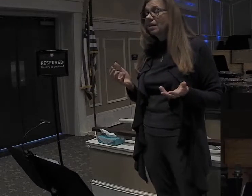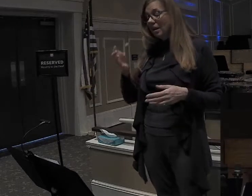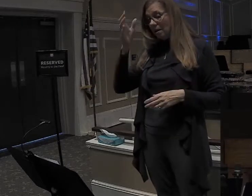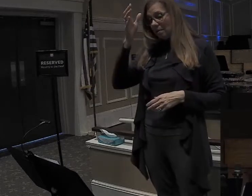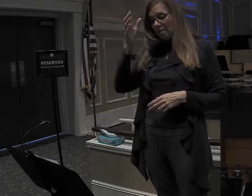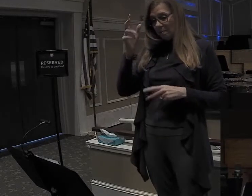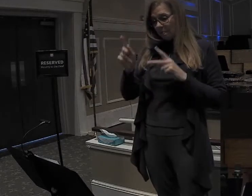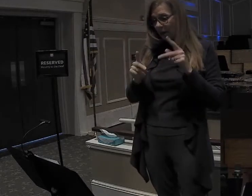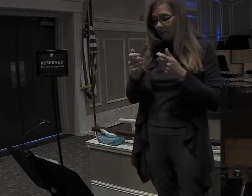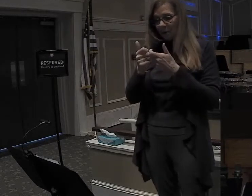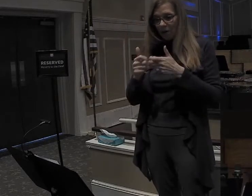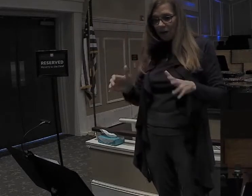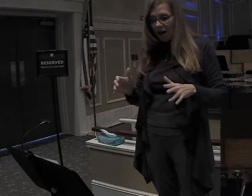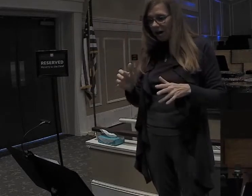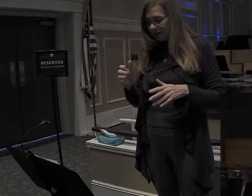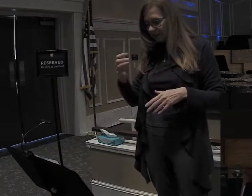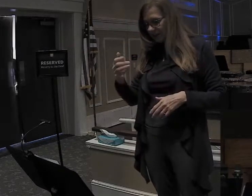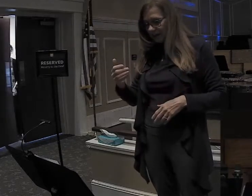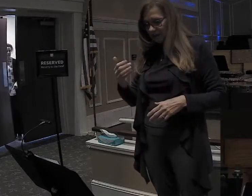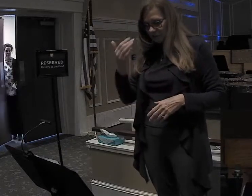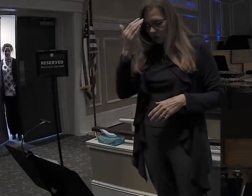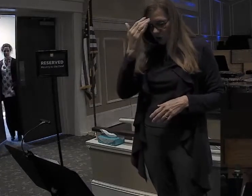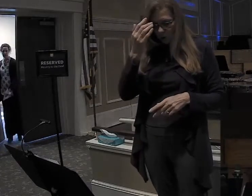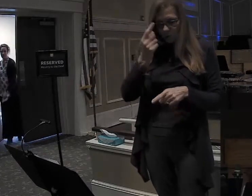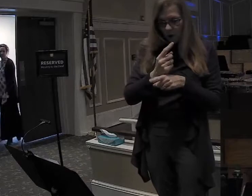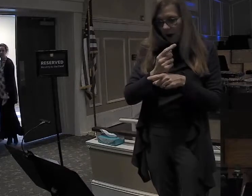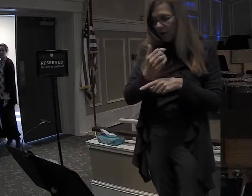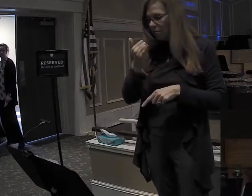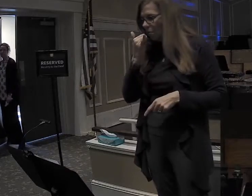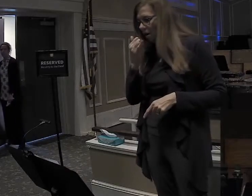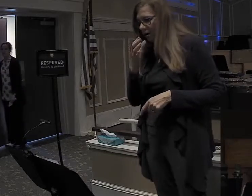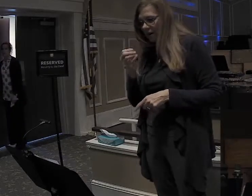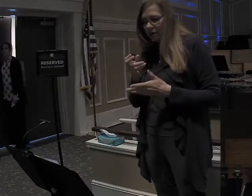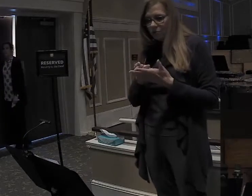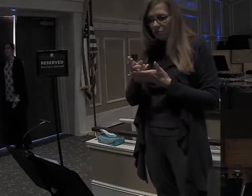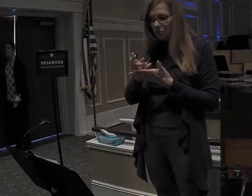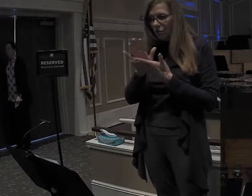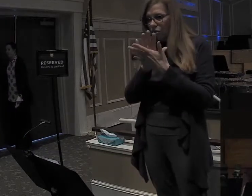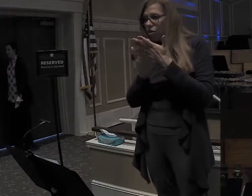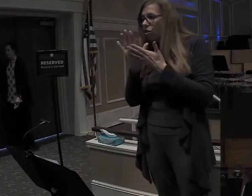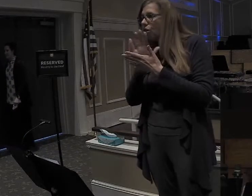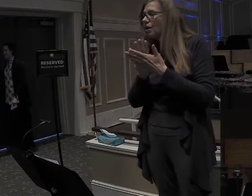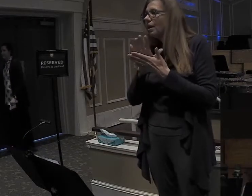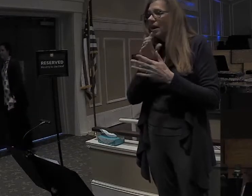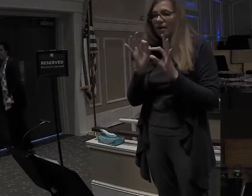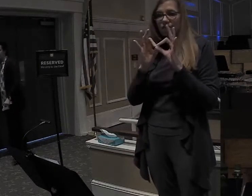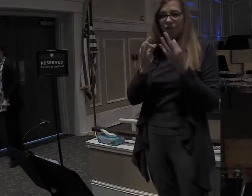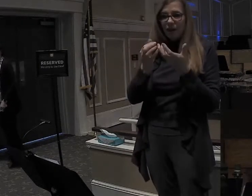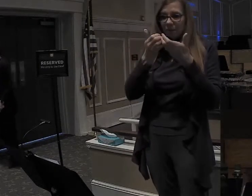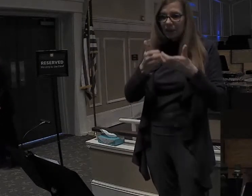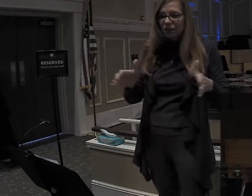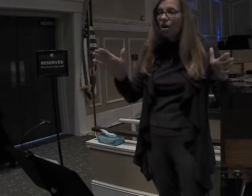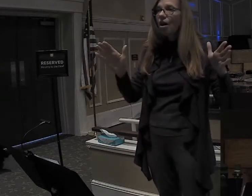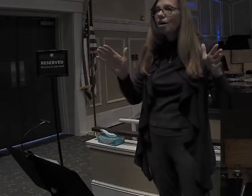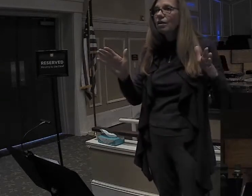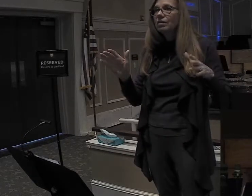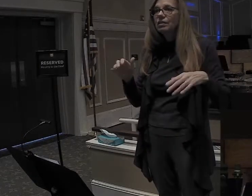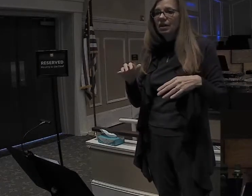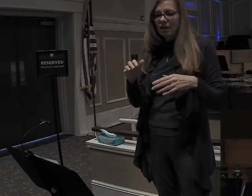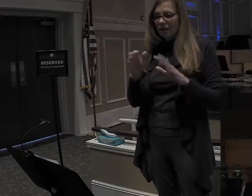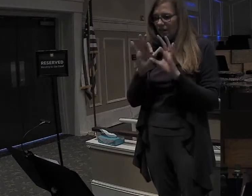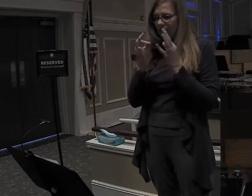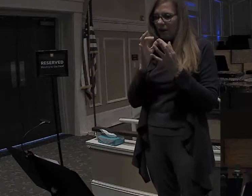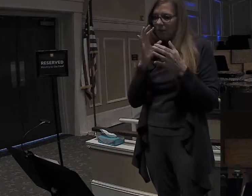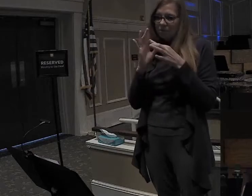lost a sense of morality, and truth now becomes subjective. And the family is lost. It's lost its